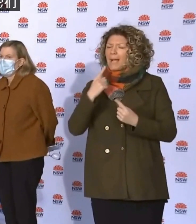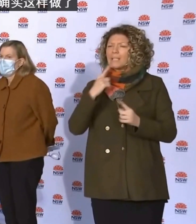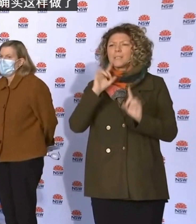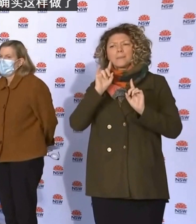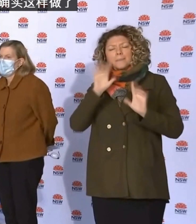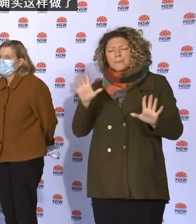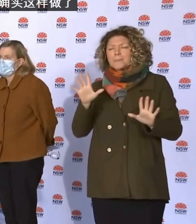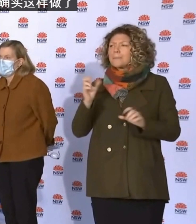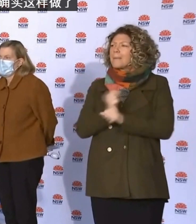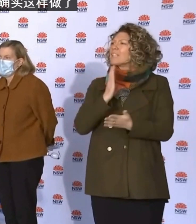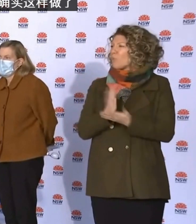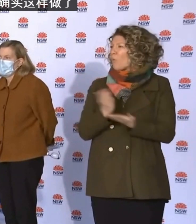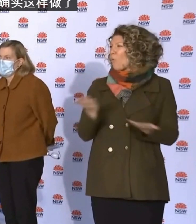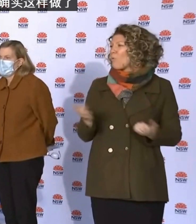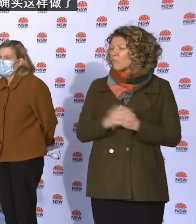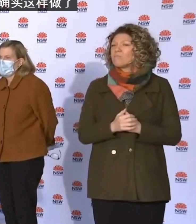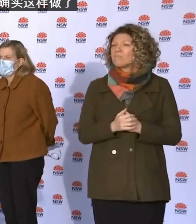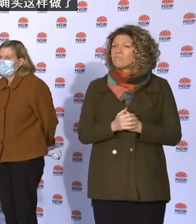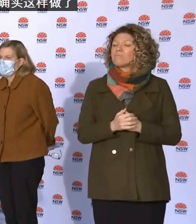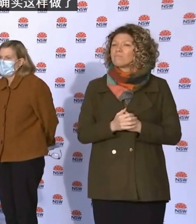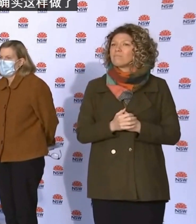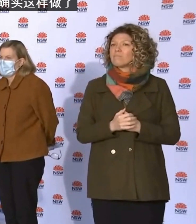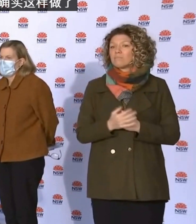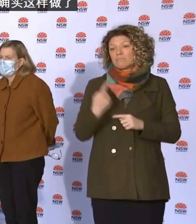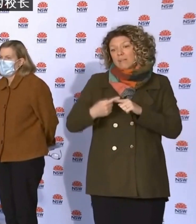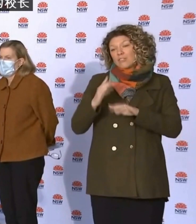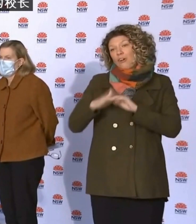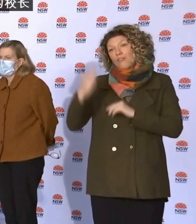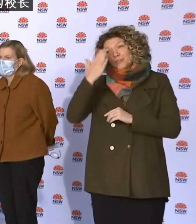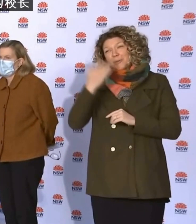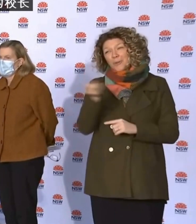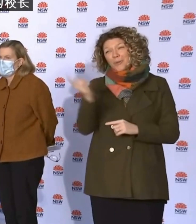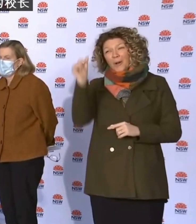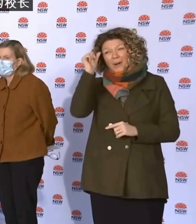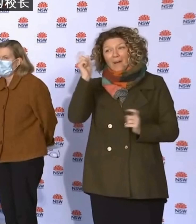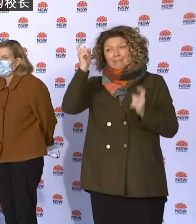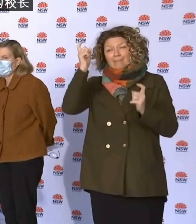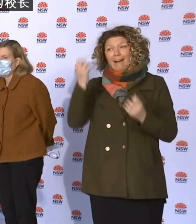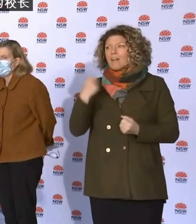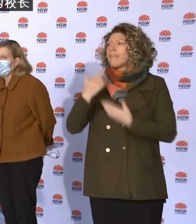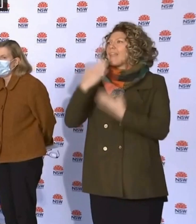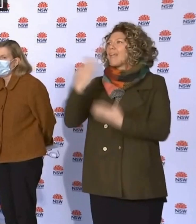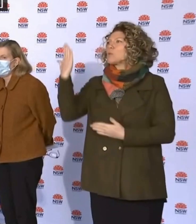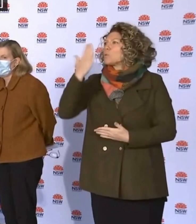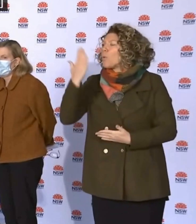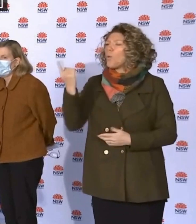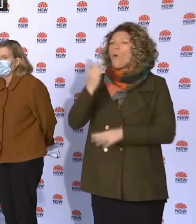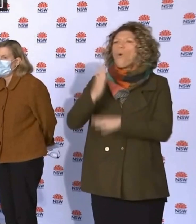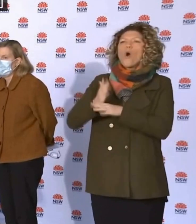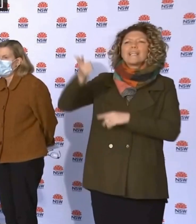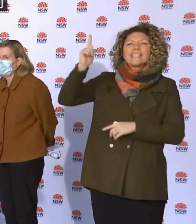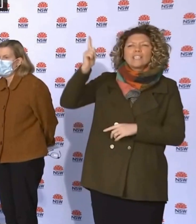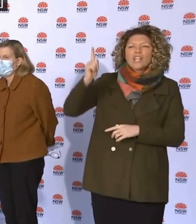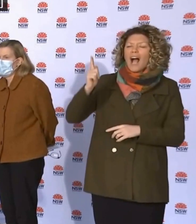well. And that is especially the case when it comes to face-to-face learning. But I do also want to thank our school communities, the principals and teachers, also